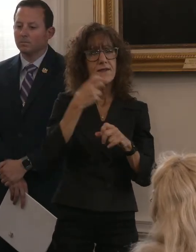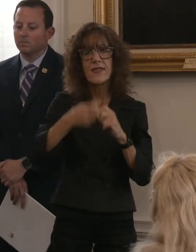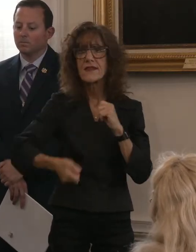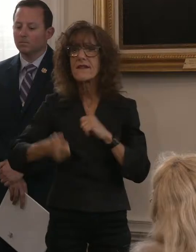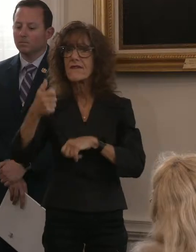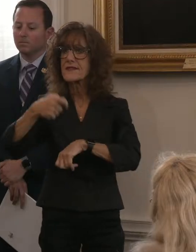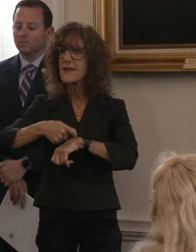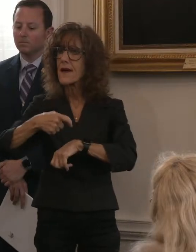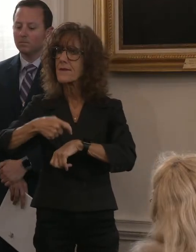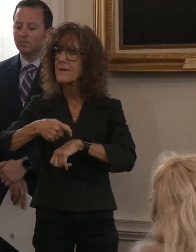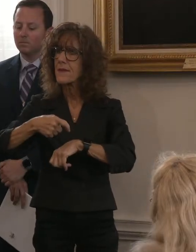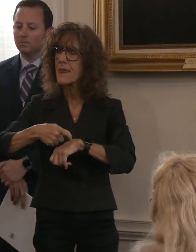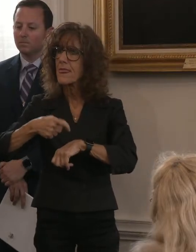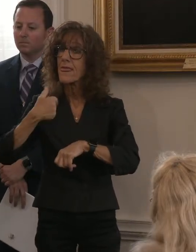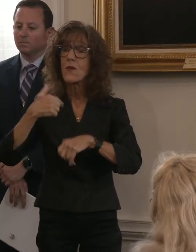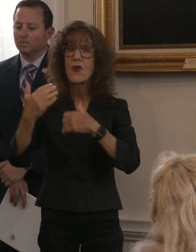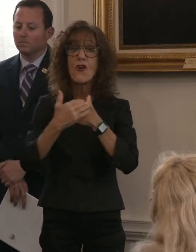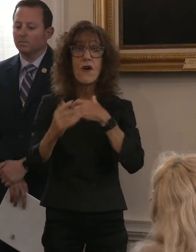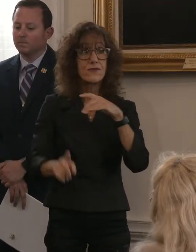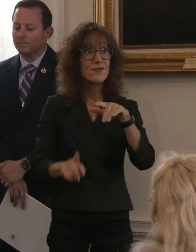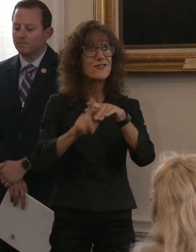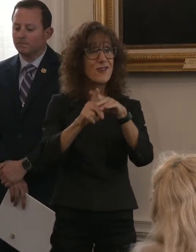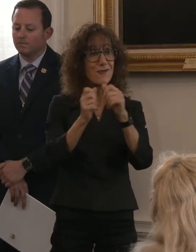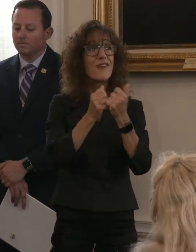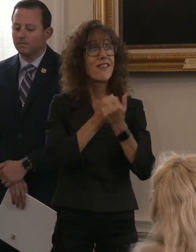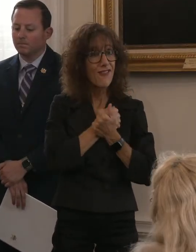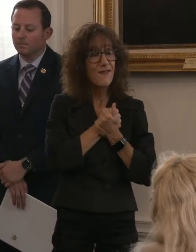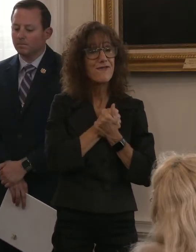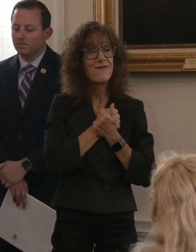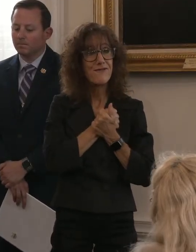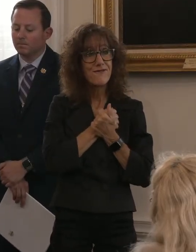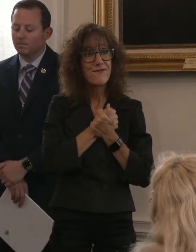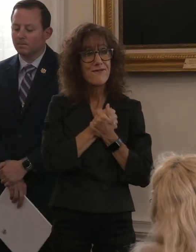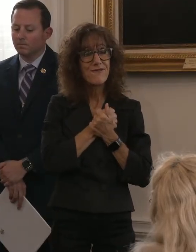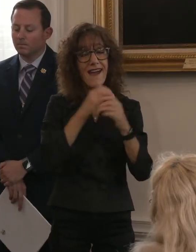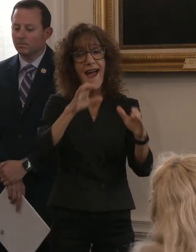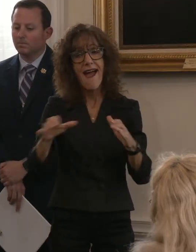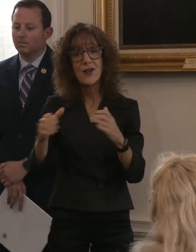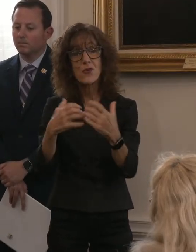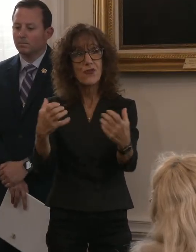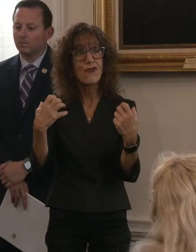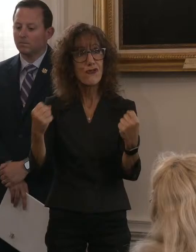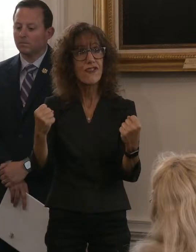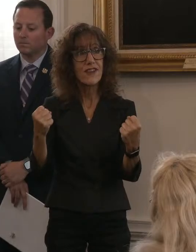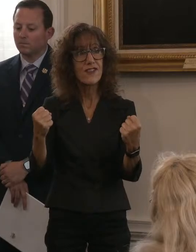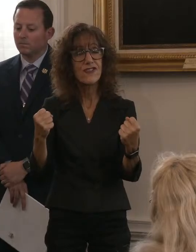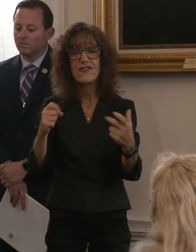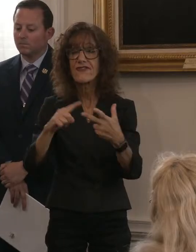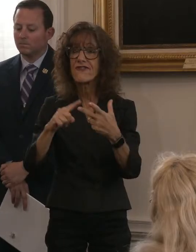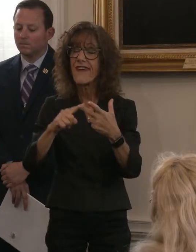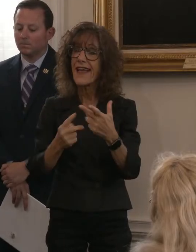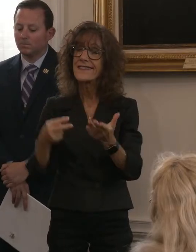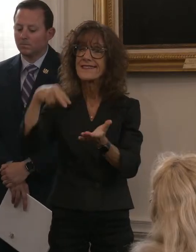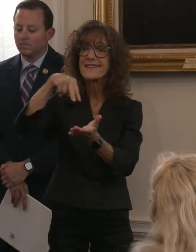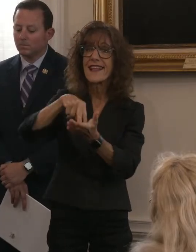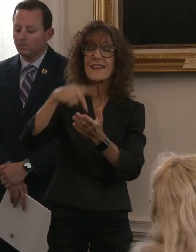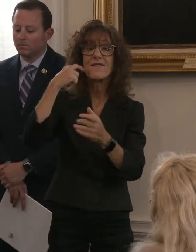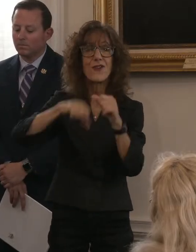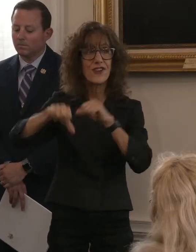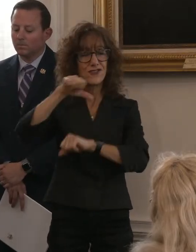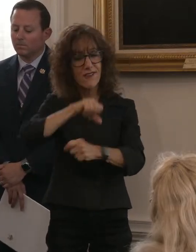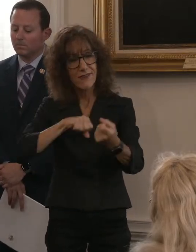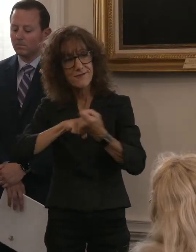moments, we are called to show up with love, act with courage, and stand up for one